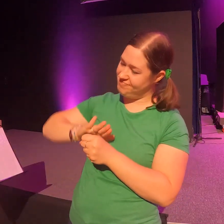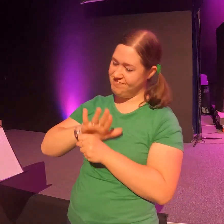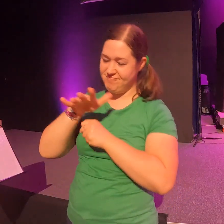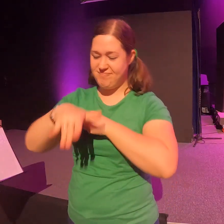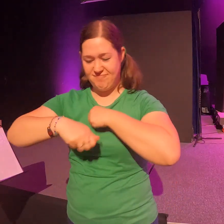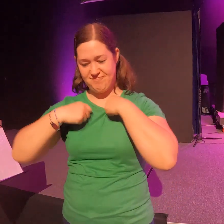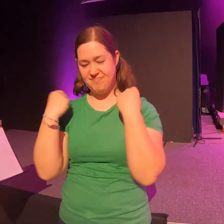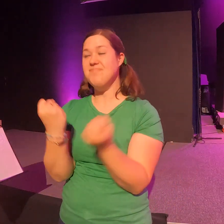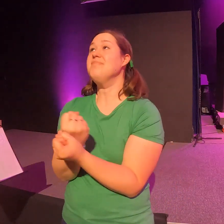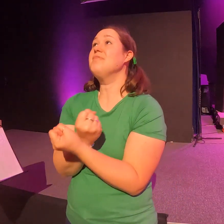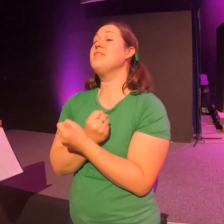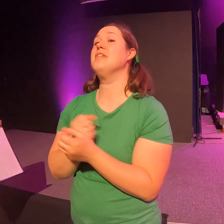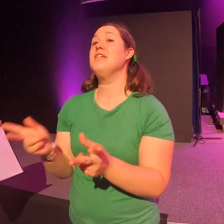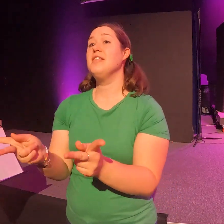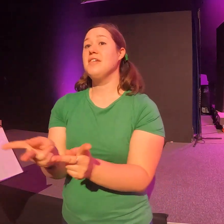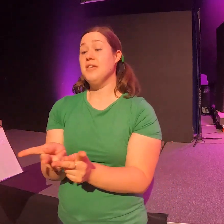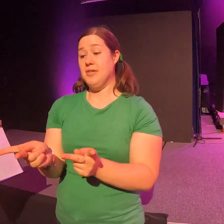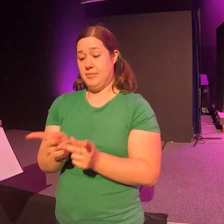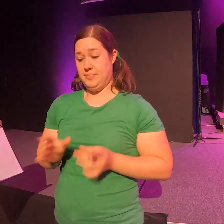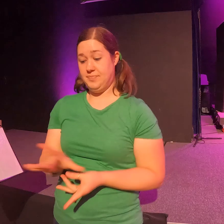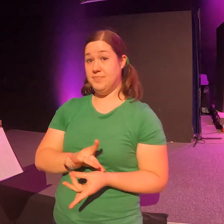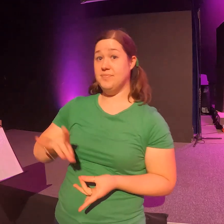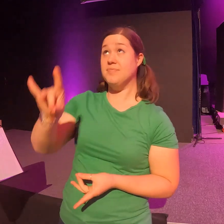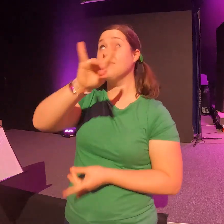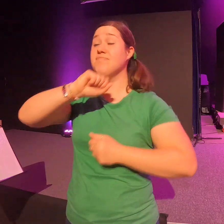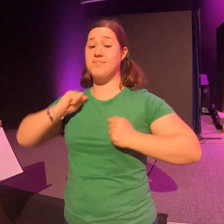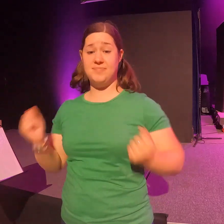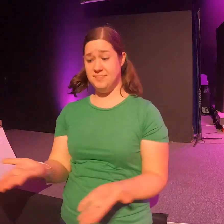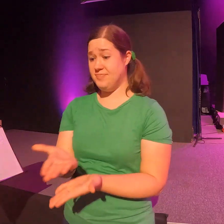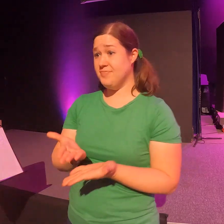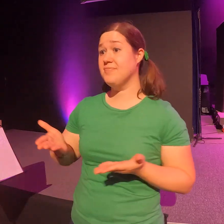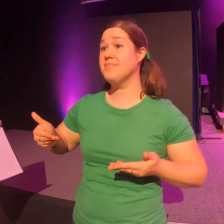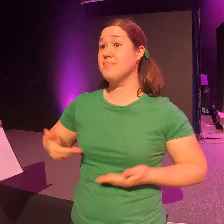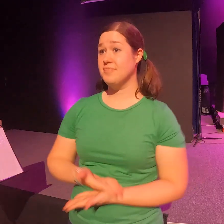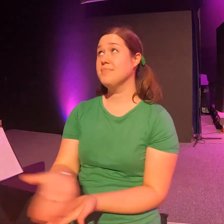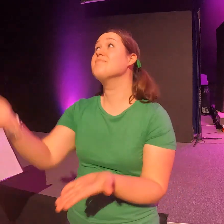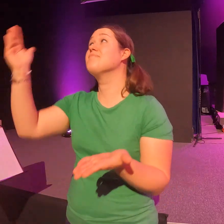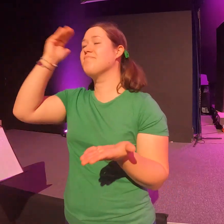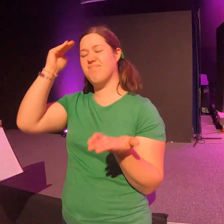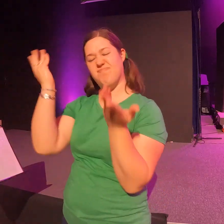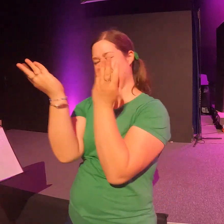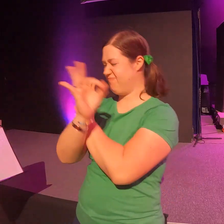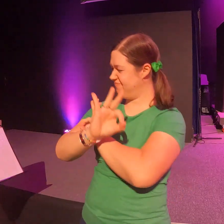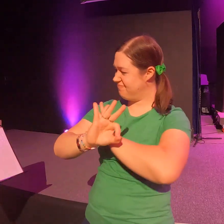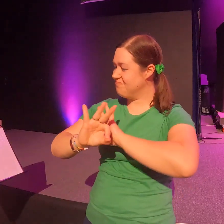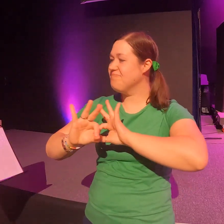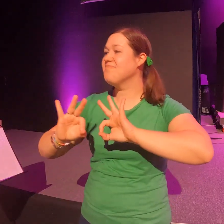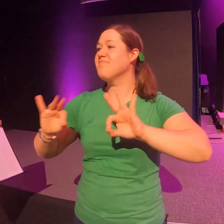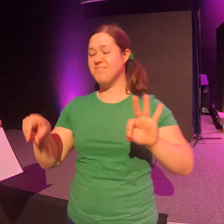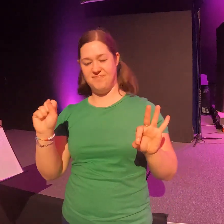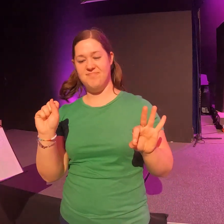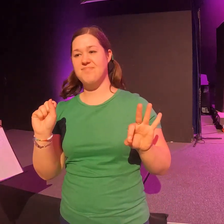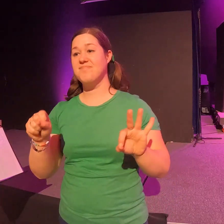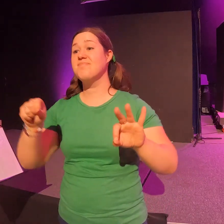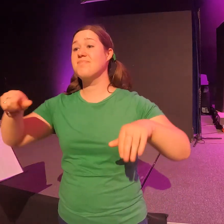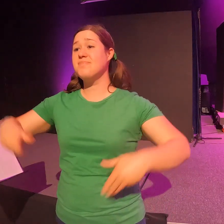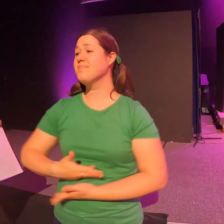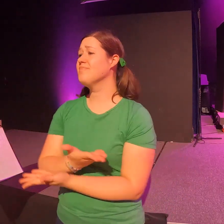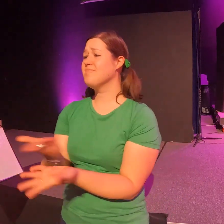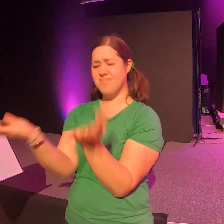of reason. For the Spirit is here, there be